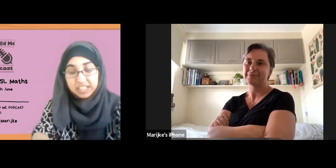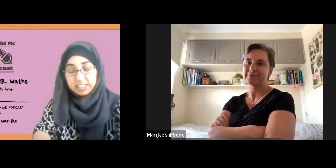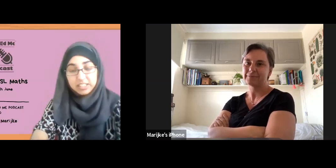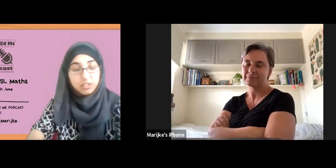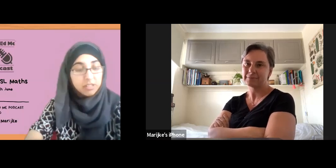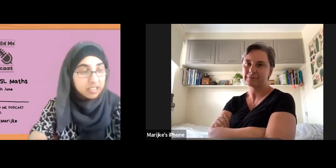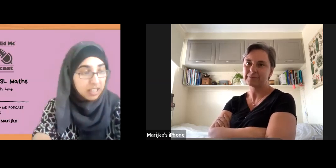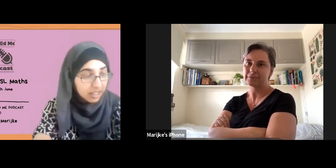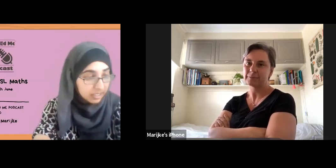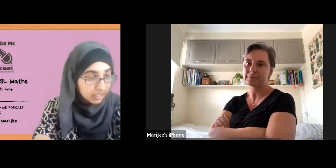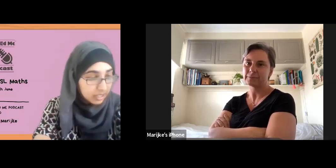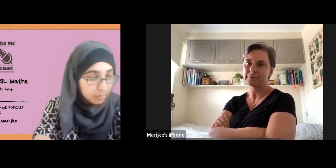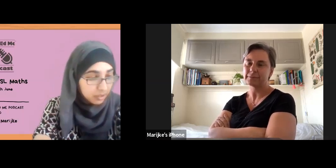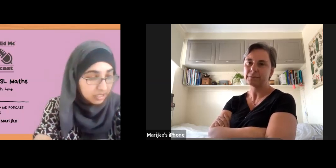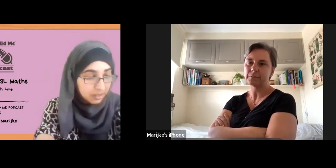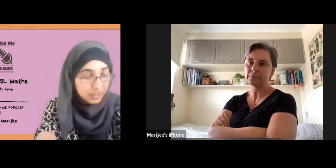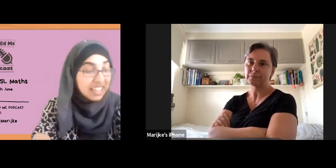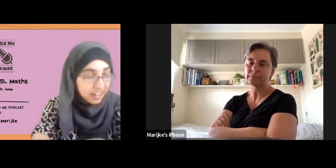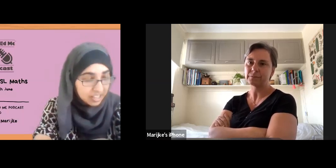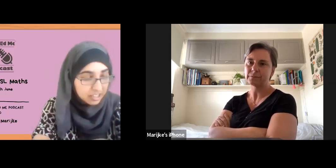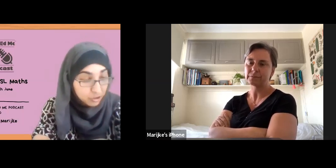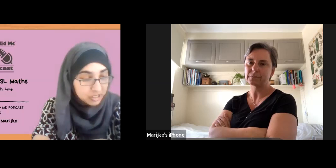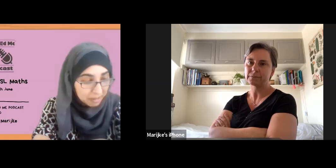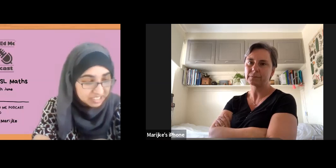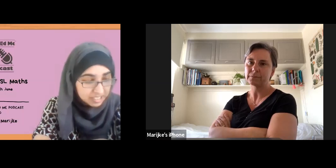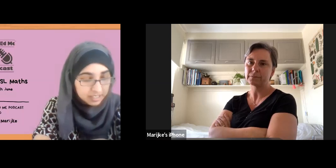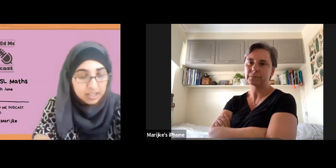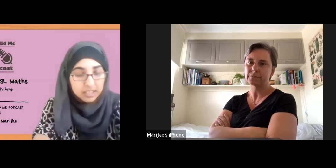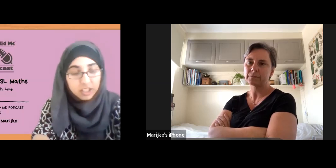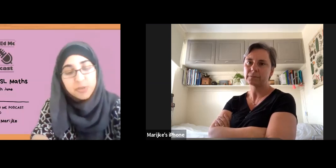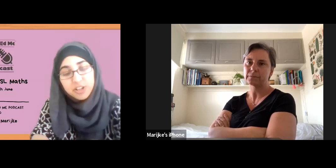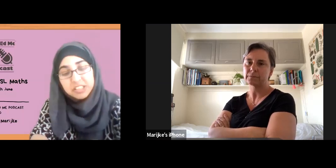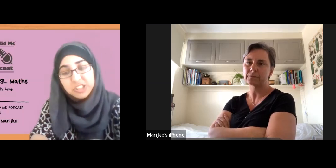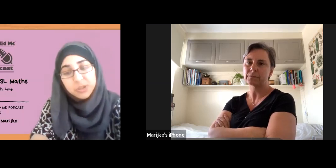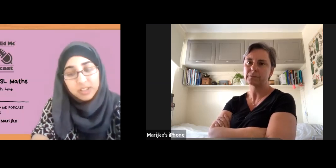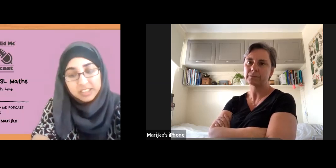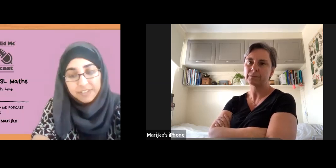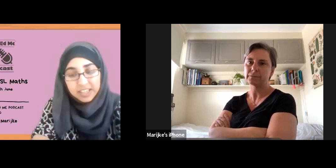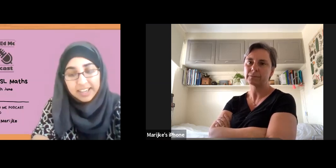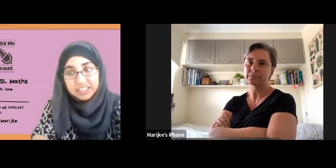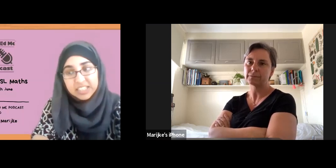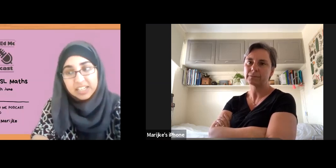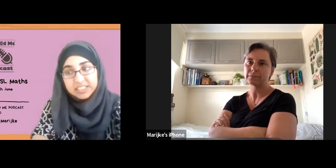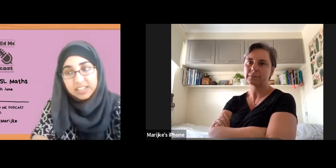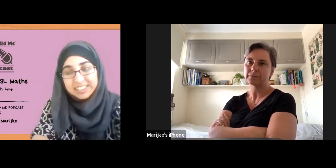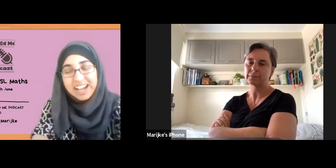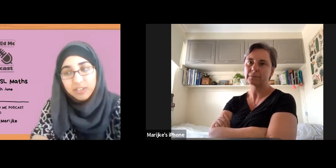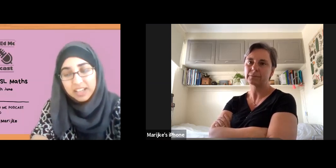in the community that in the area that the school was based in, the community saw the deaf kids as an outcast. They were